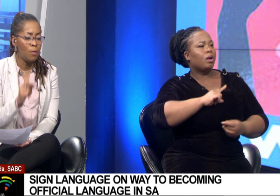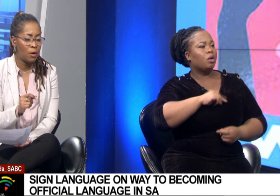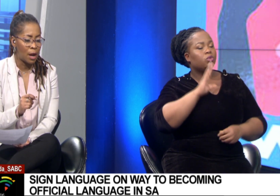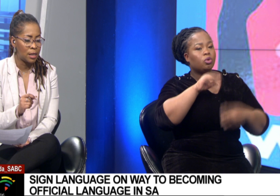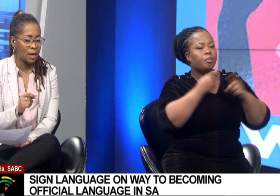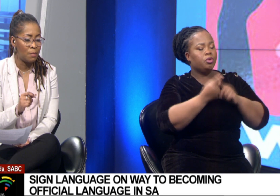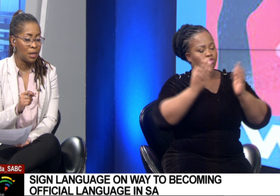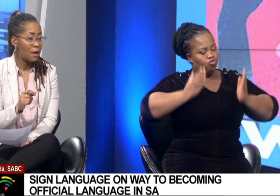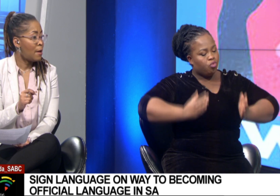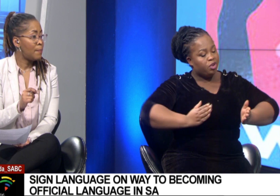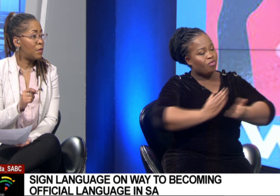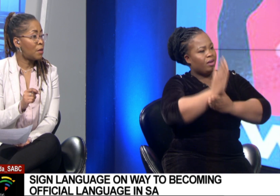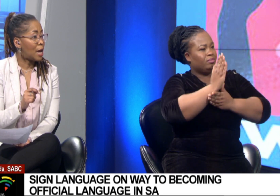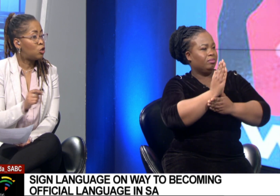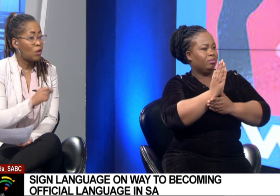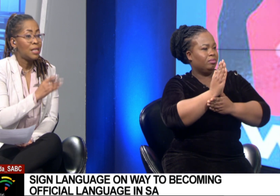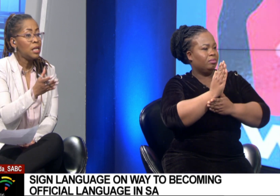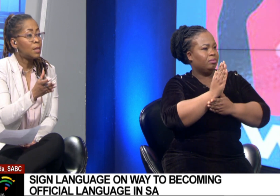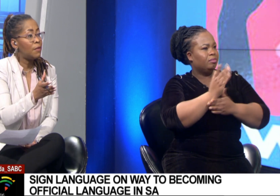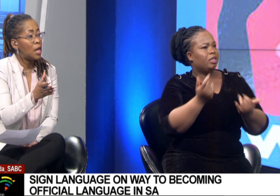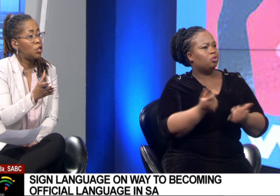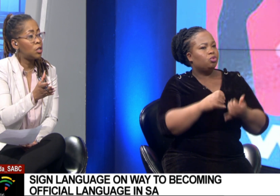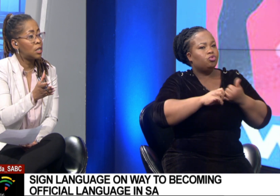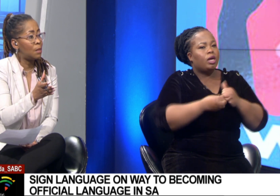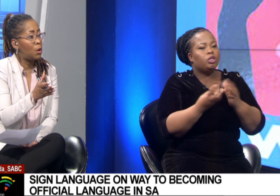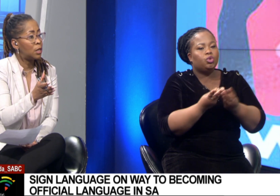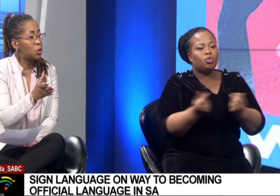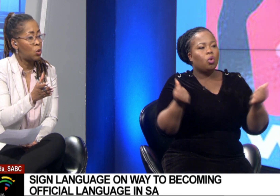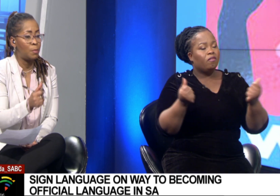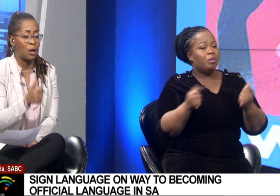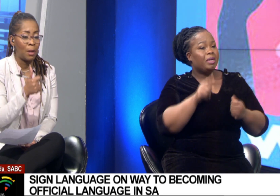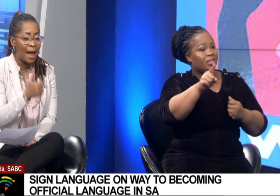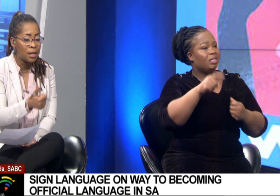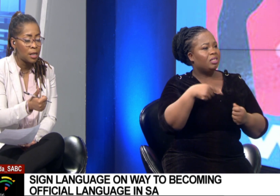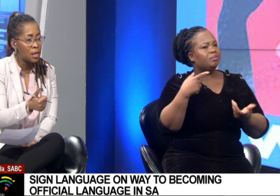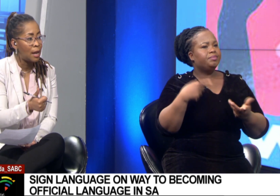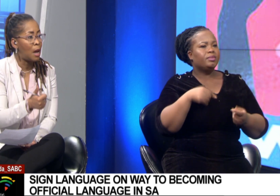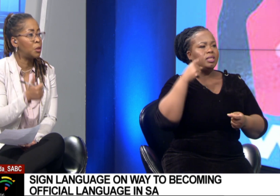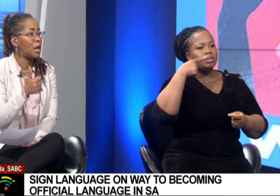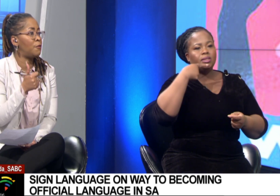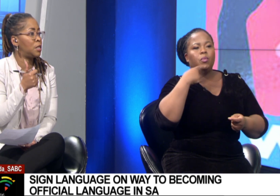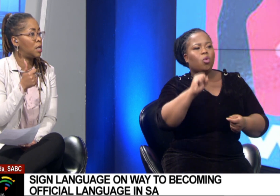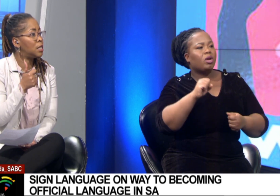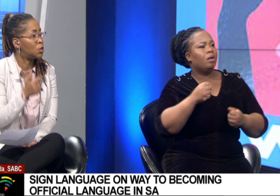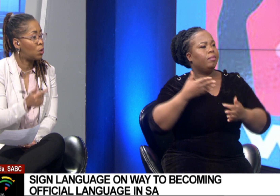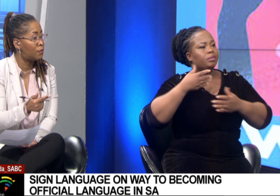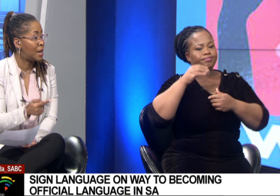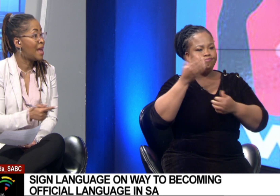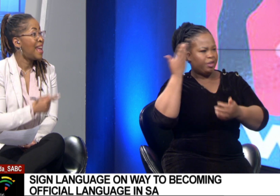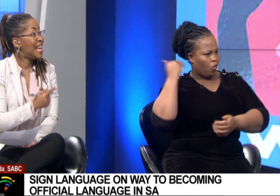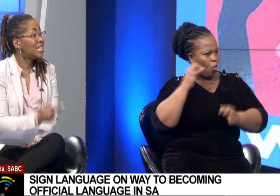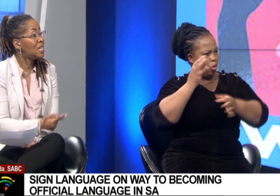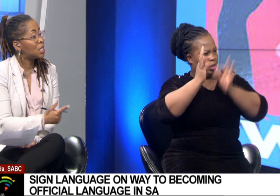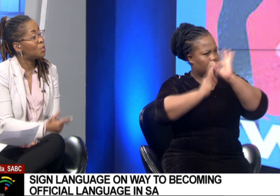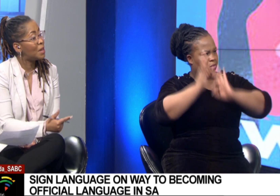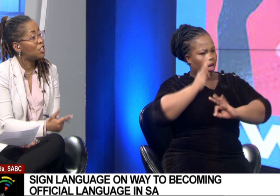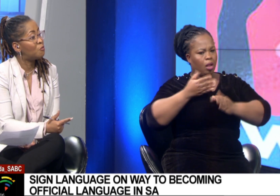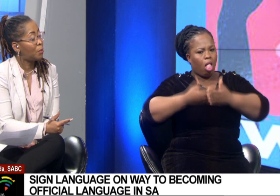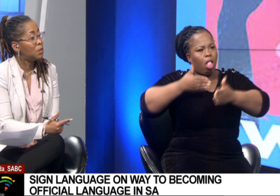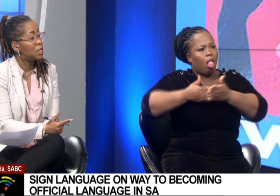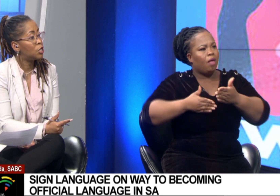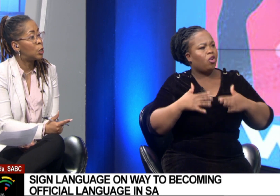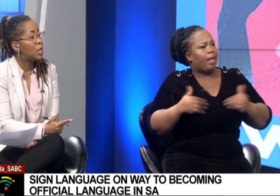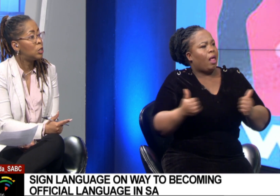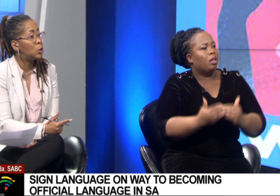that human rights element, addressing some of the issues that Samora has talked about accessing healthcare facilities and all of that, is an